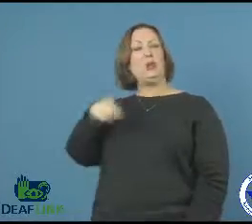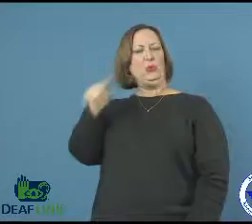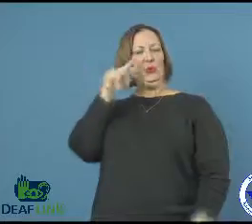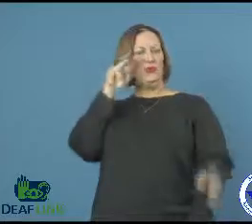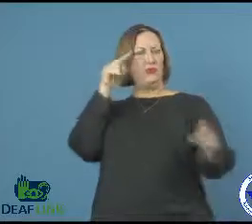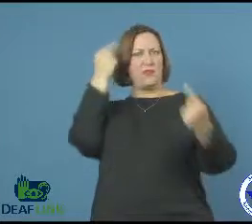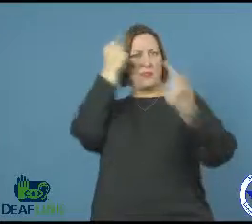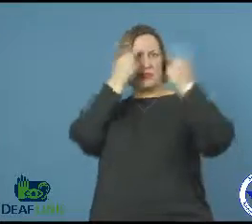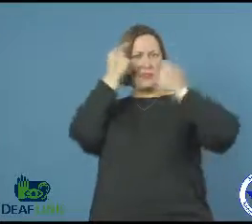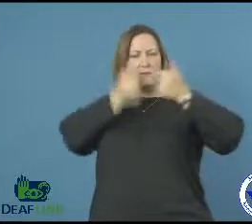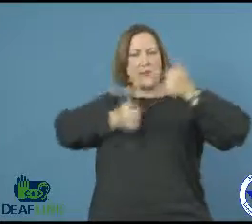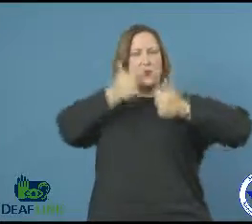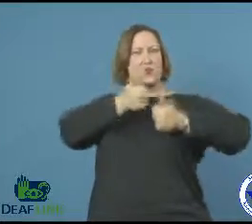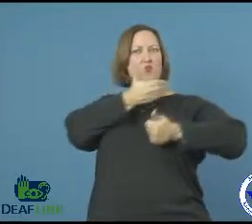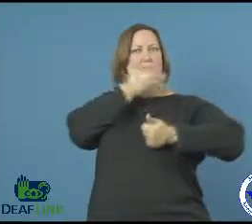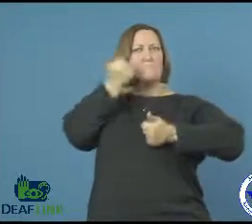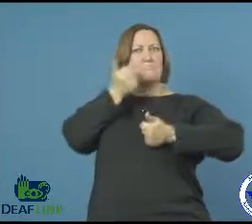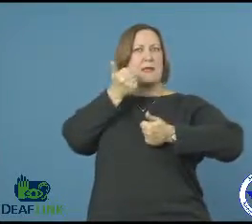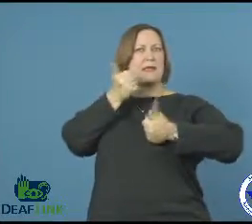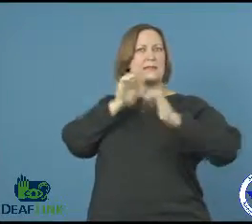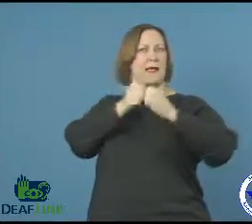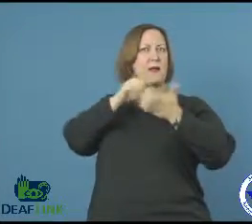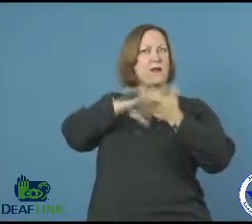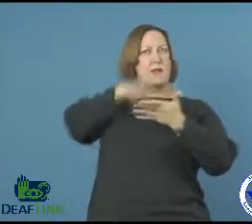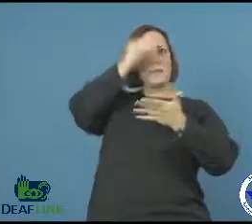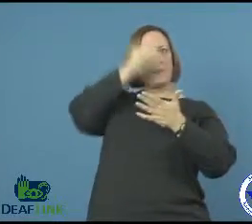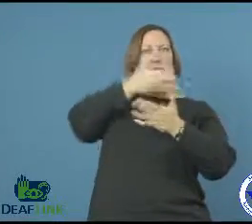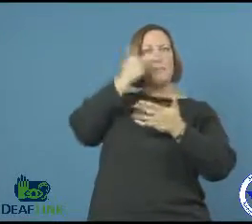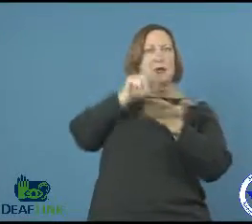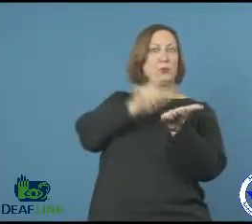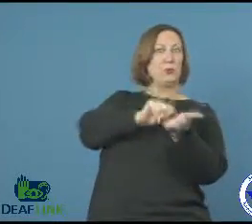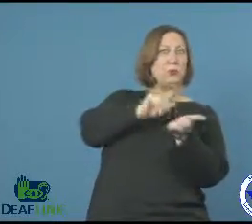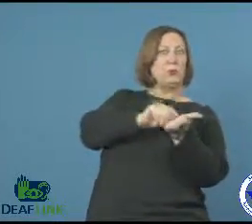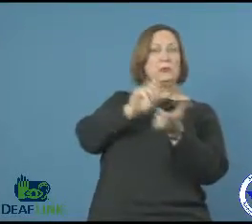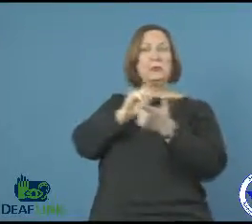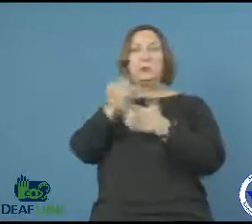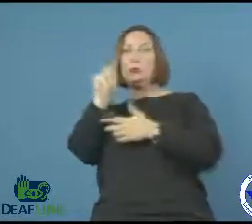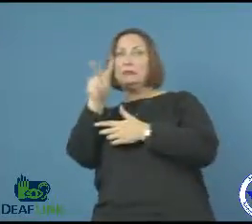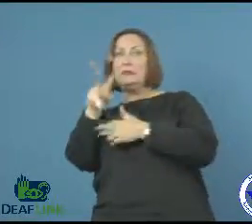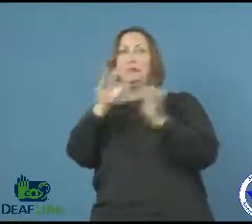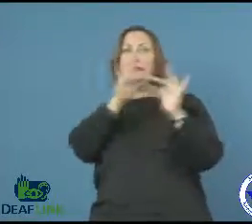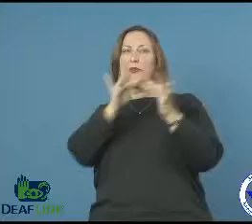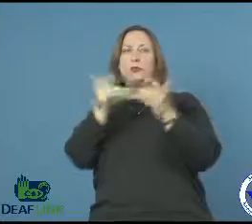Determine which ones provide the best information and are most accessible to you.